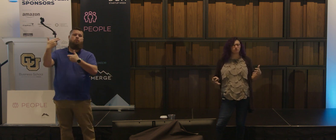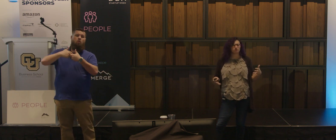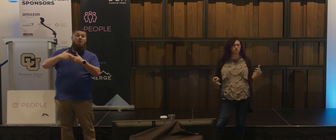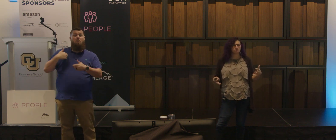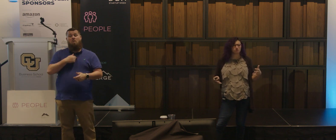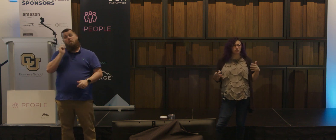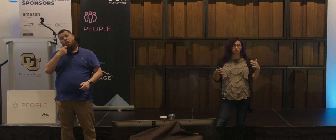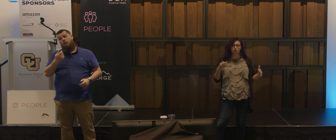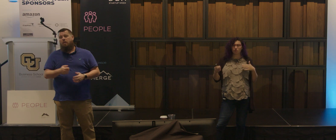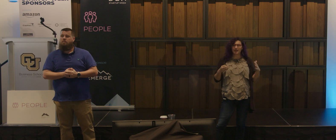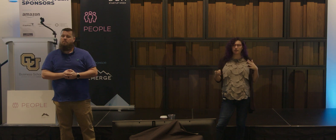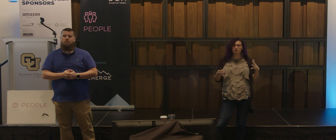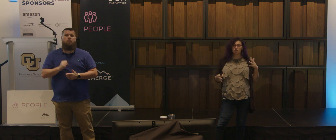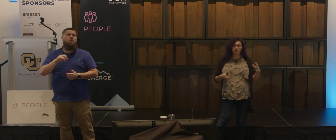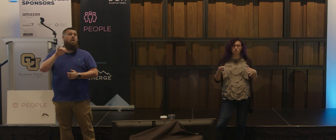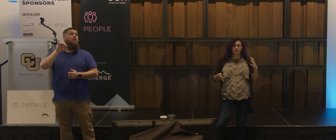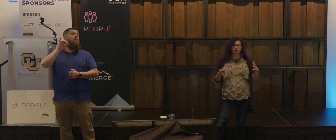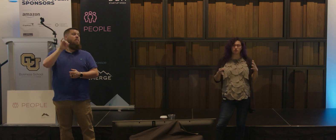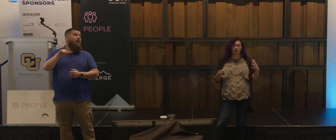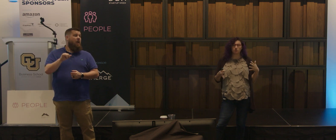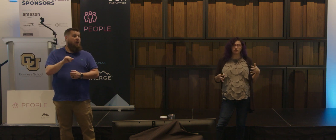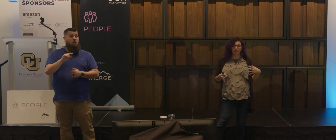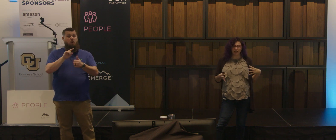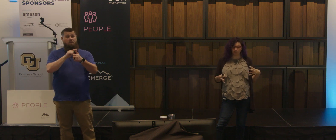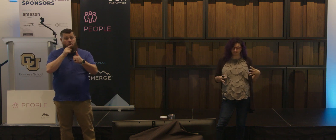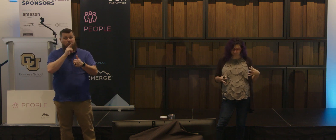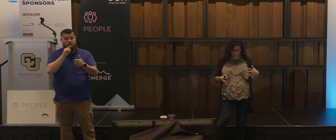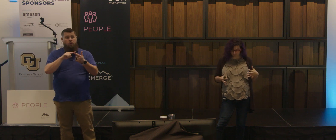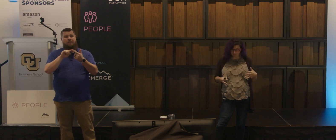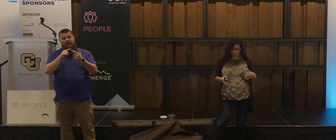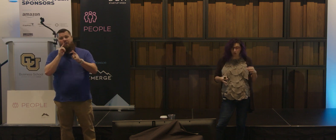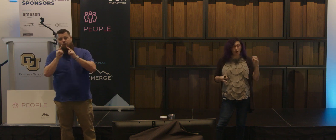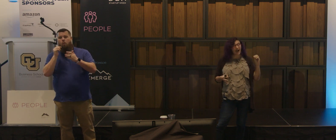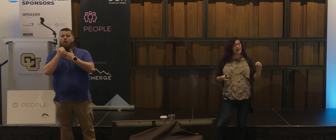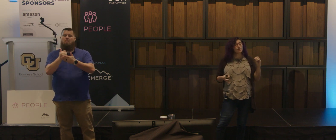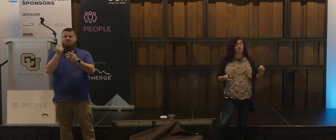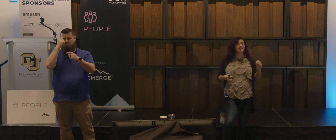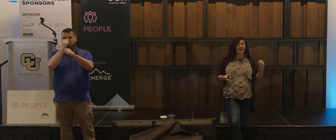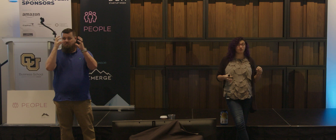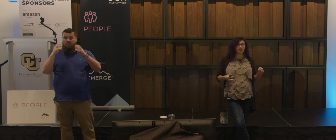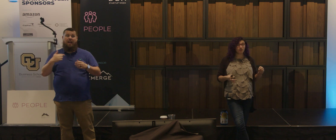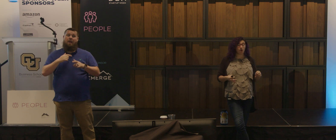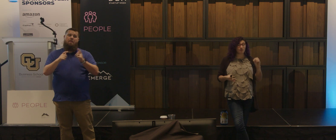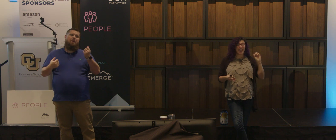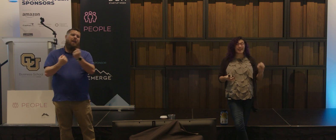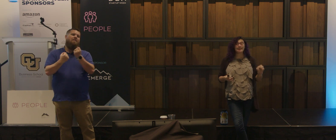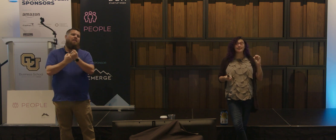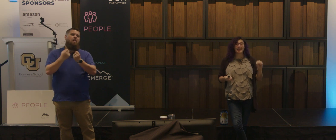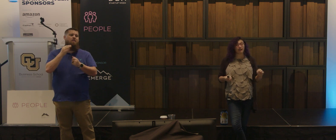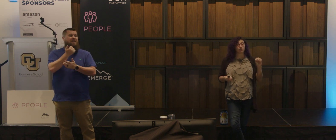cool. So that first and second interview help you feel that out. I am a big advocate